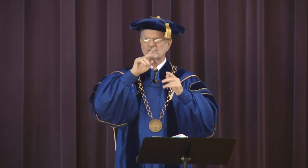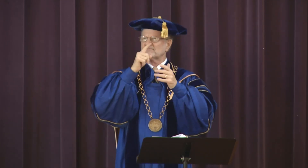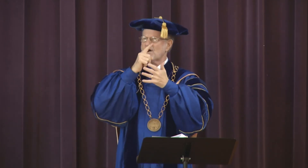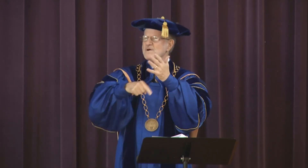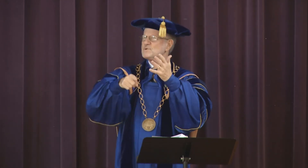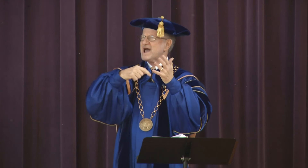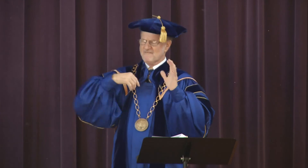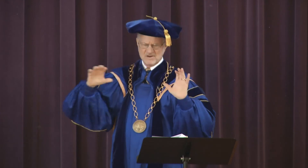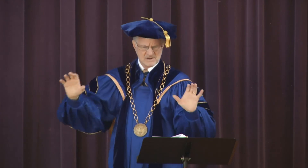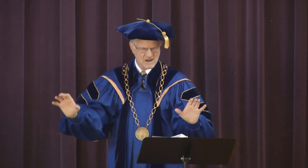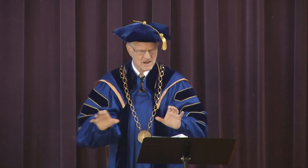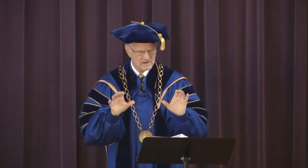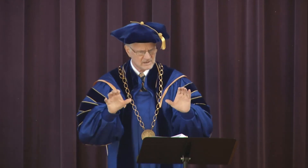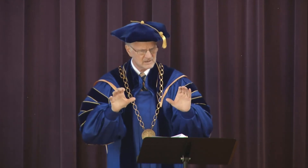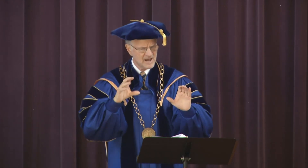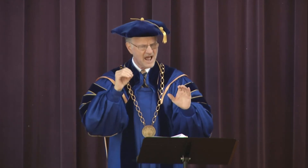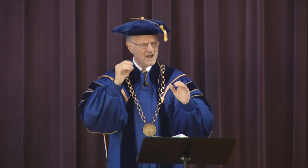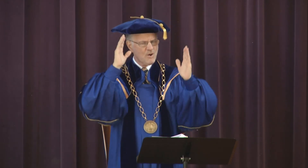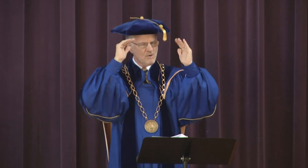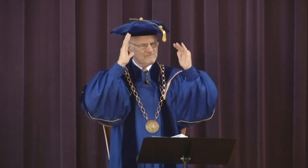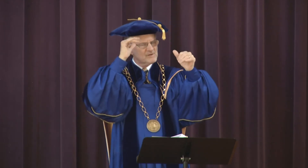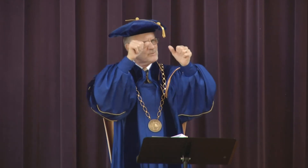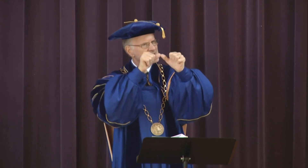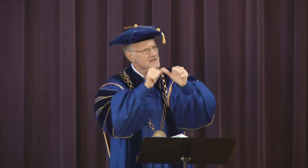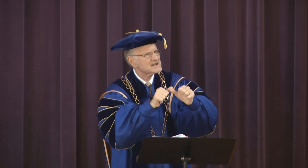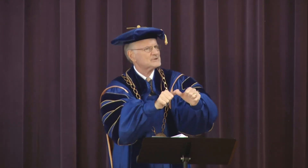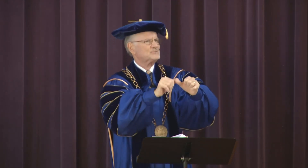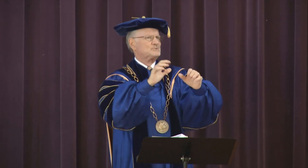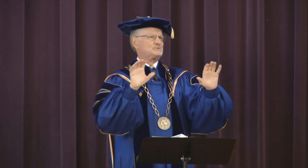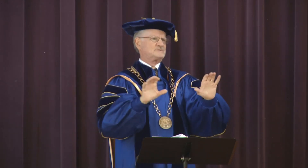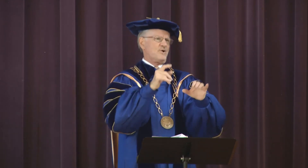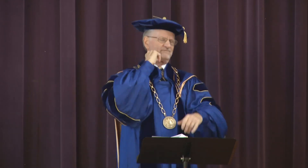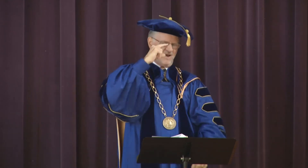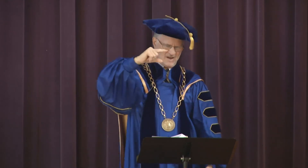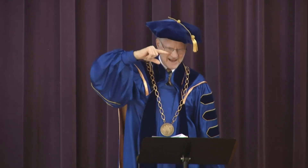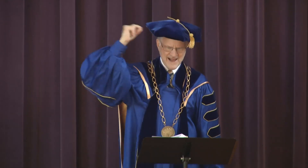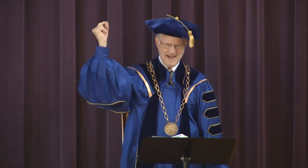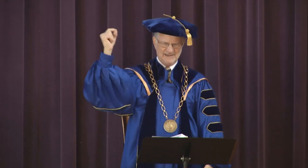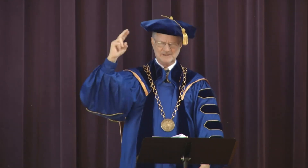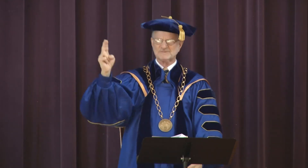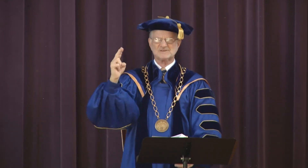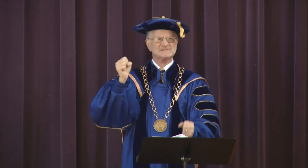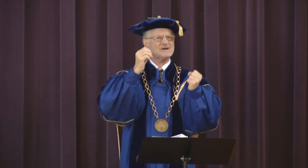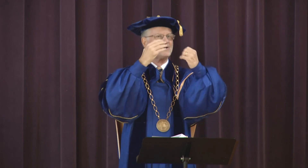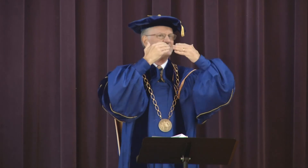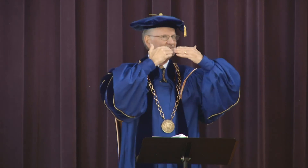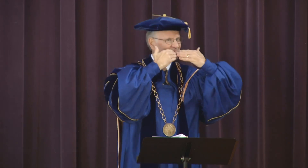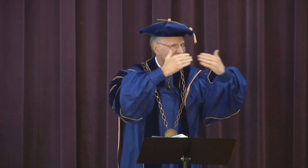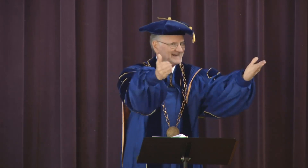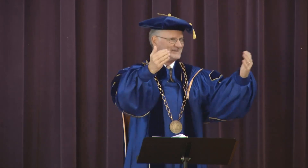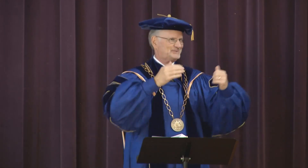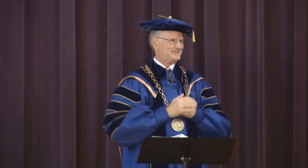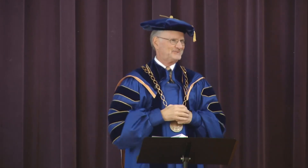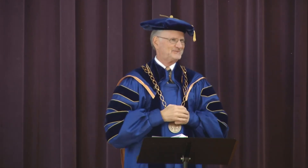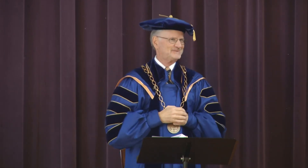honors you with this induction ceremony for all that you have done and hopefully will continue to do for Gallaudet University, and for that